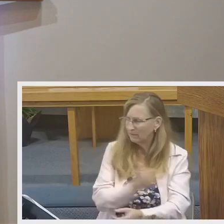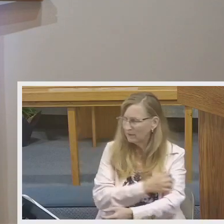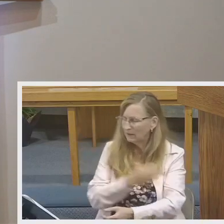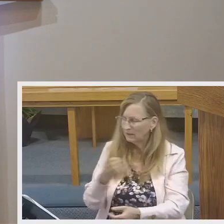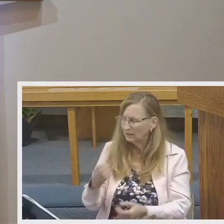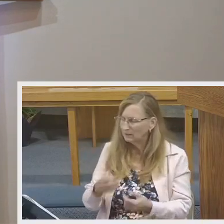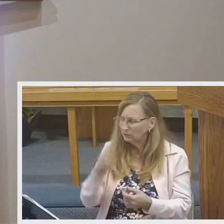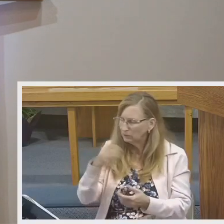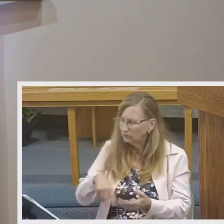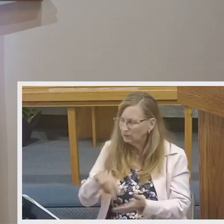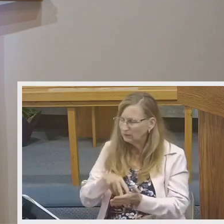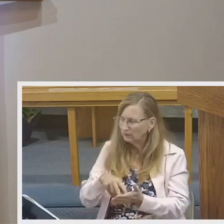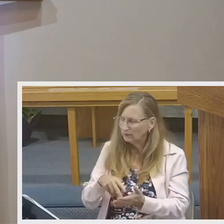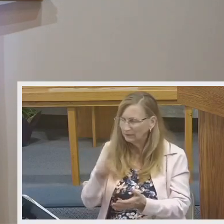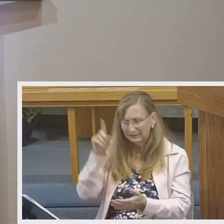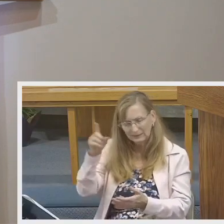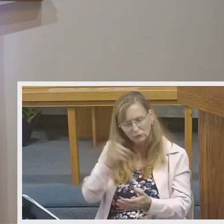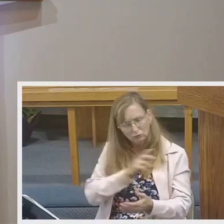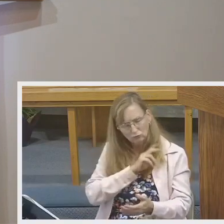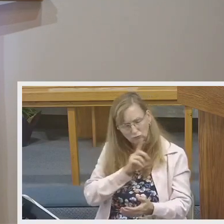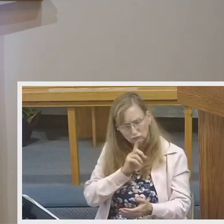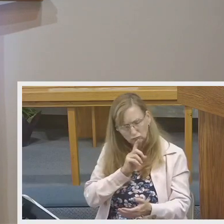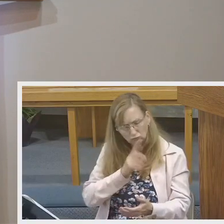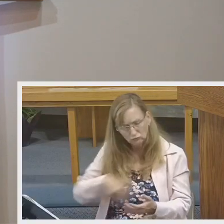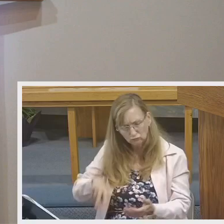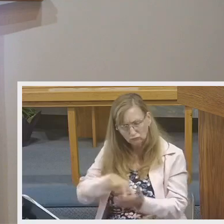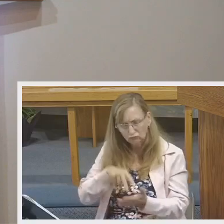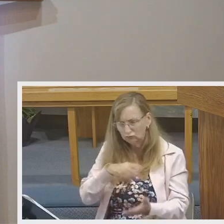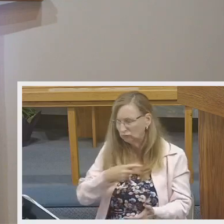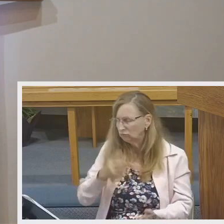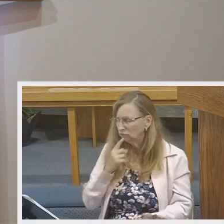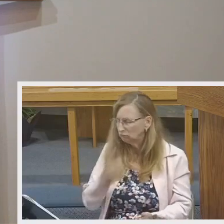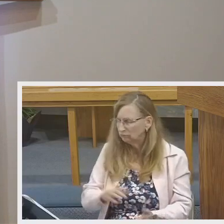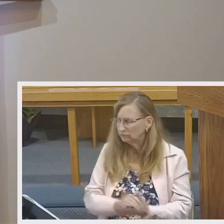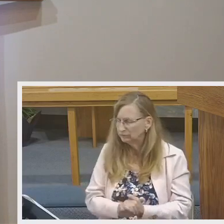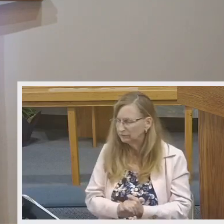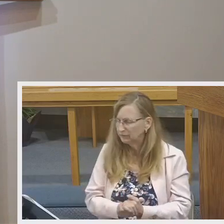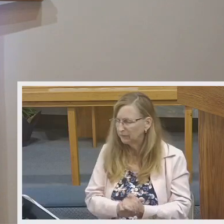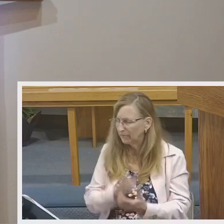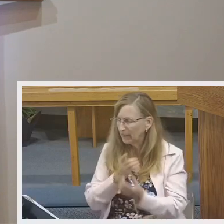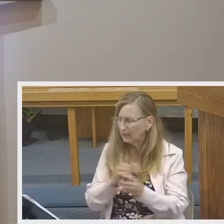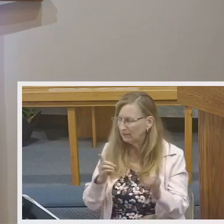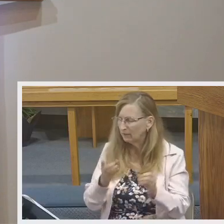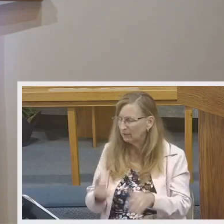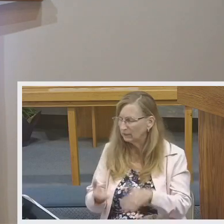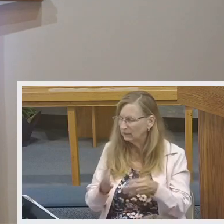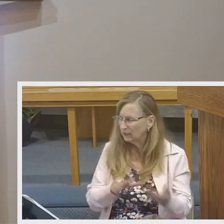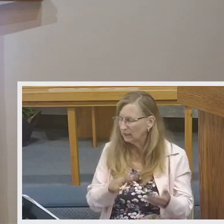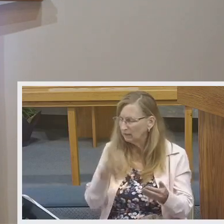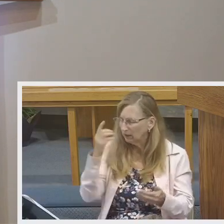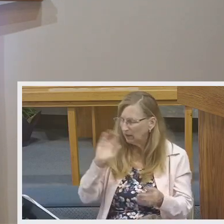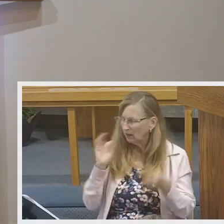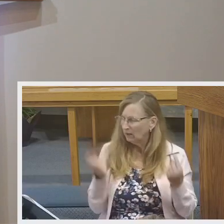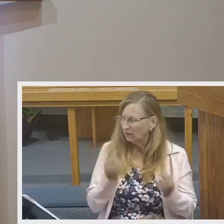risen indeed. He was delivered over to death for our sins and raised to life for our justification.